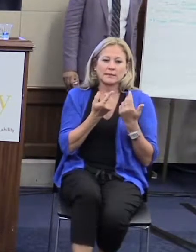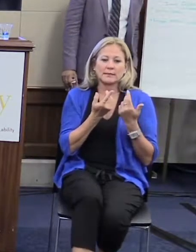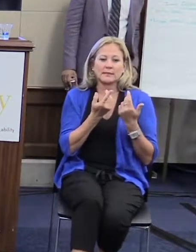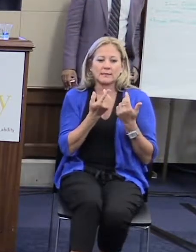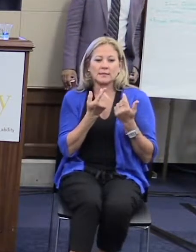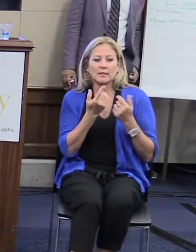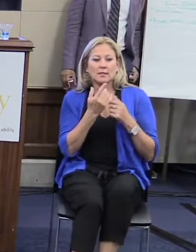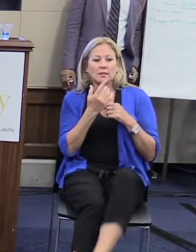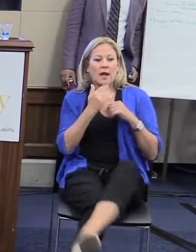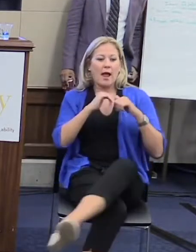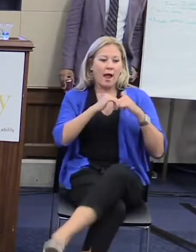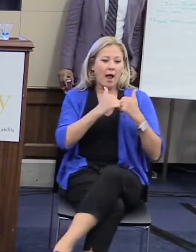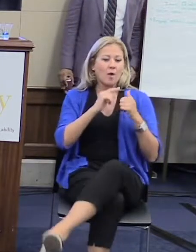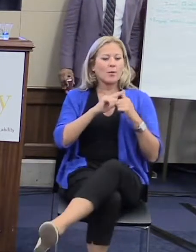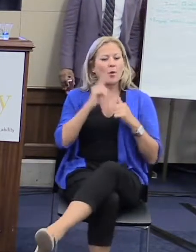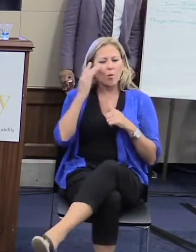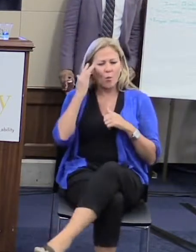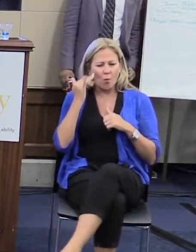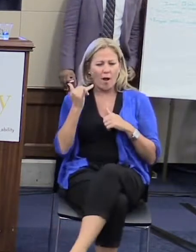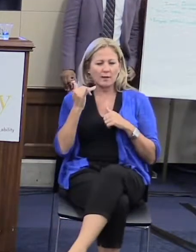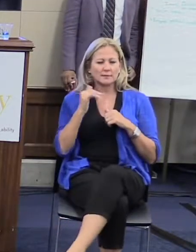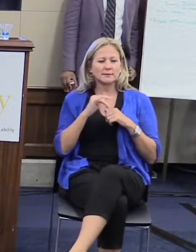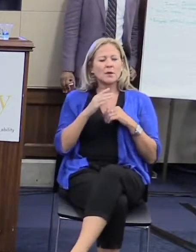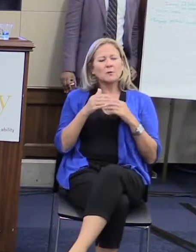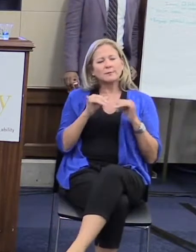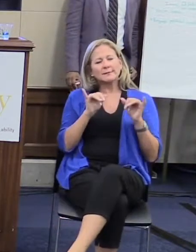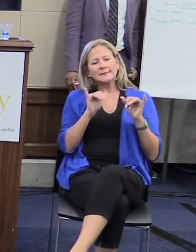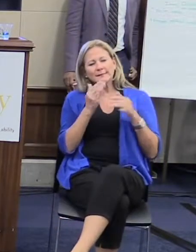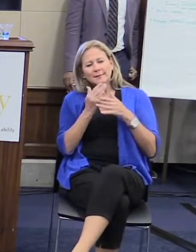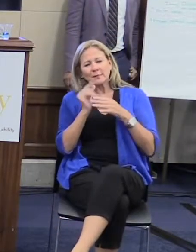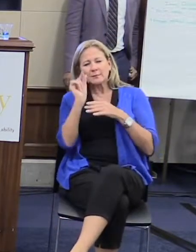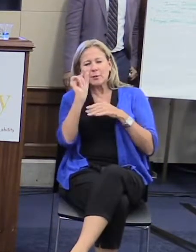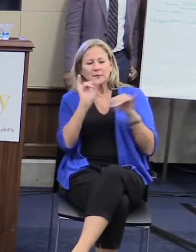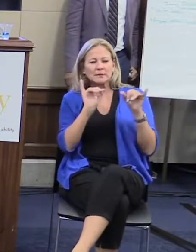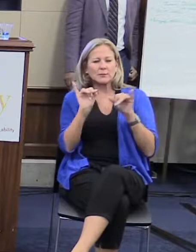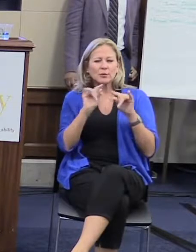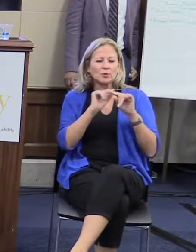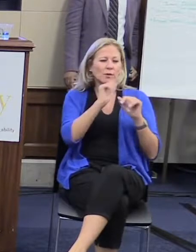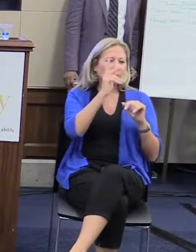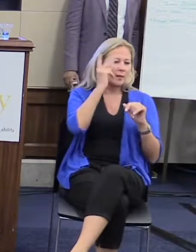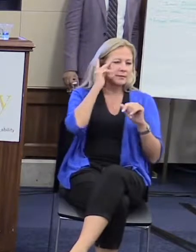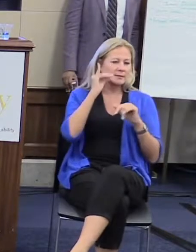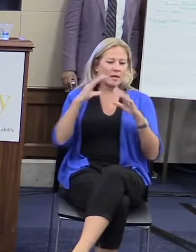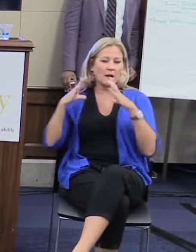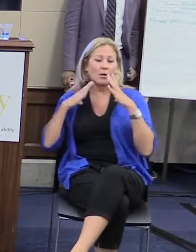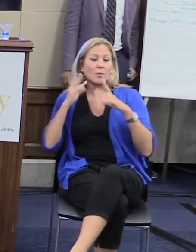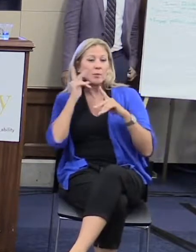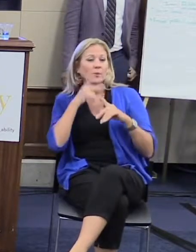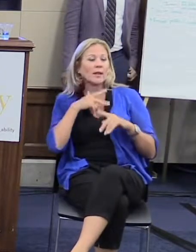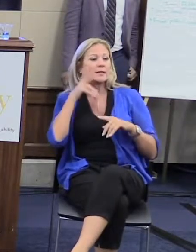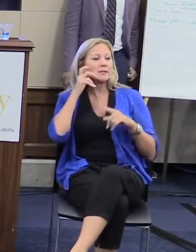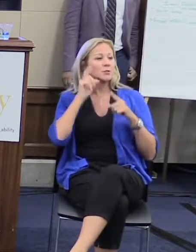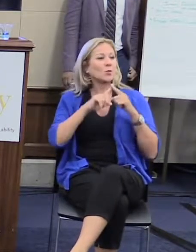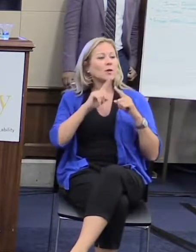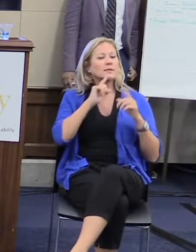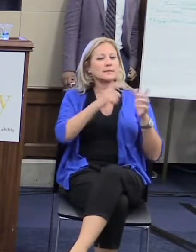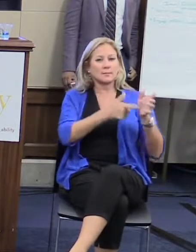There is a similarity between Hollywood and politics, and people listen to what is